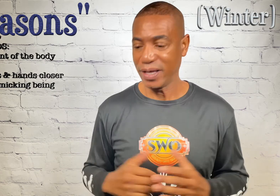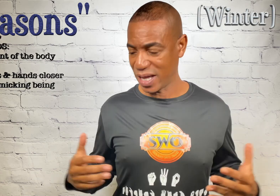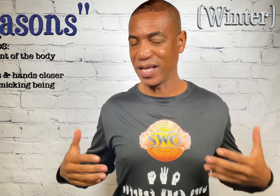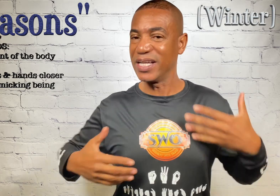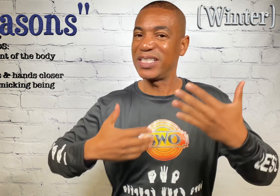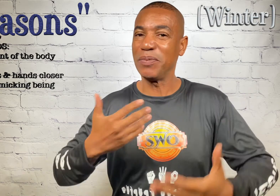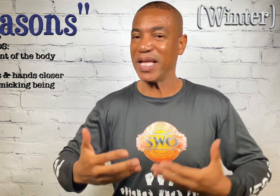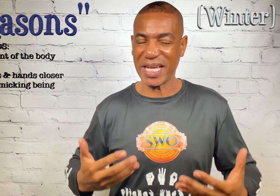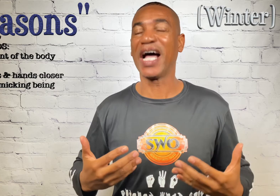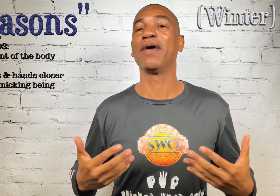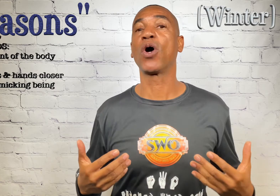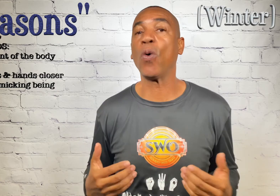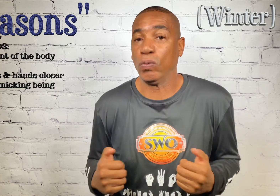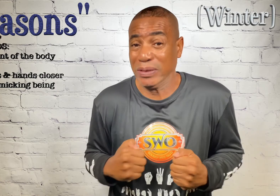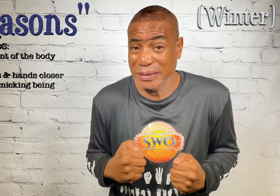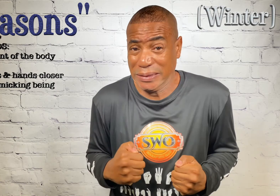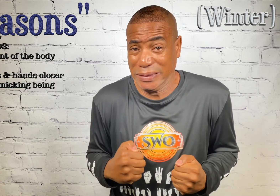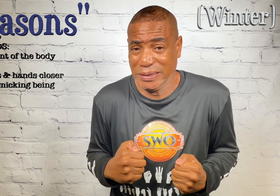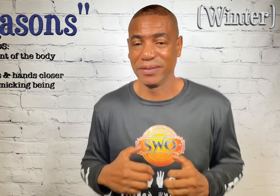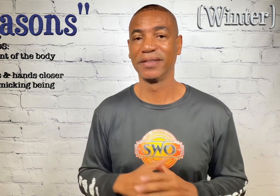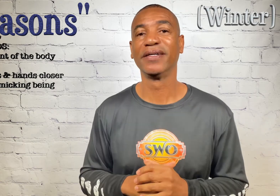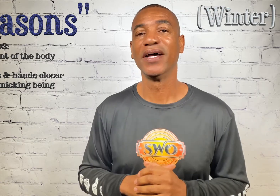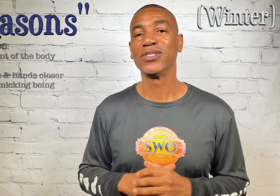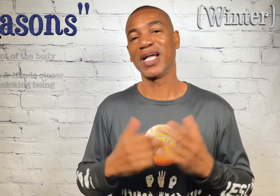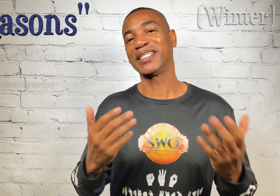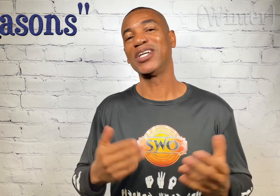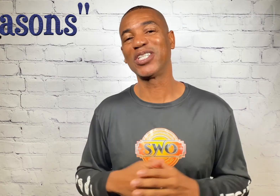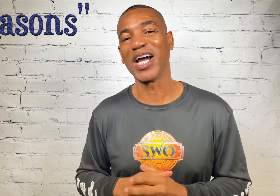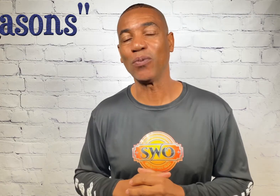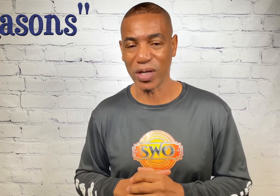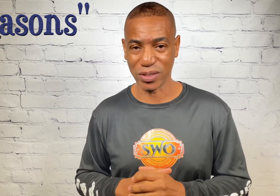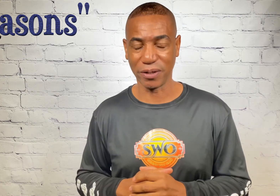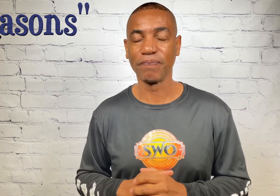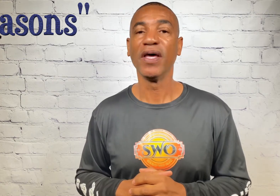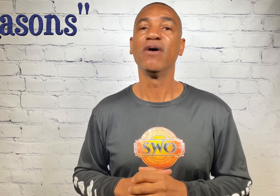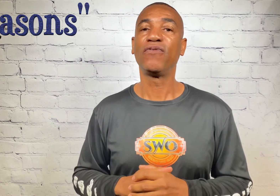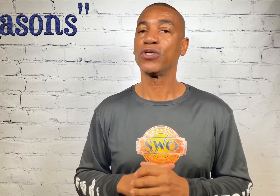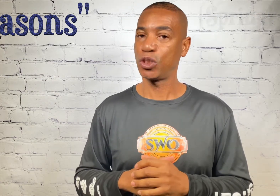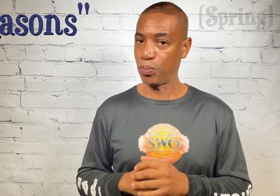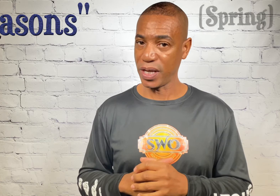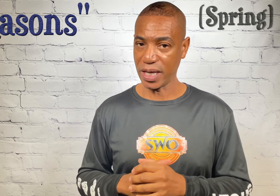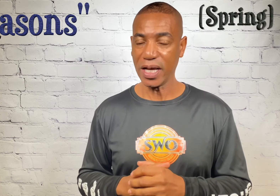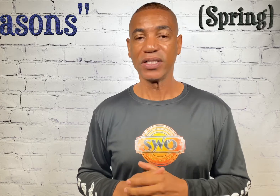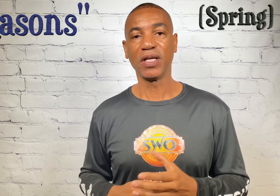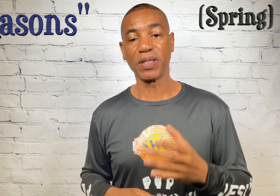Kind of assimilate that I am cold. So that's how you sign winter. For spring, simply take